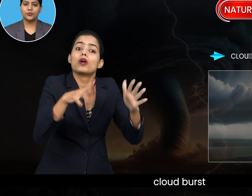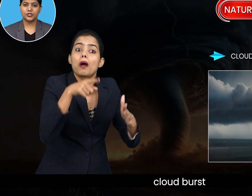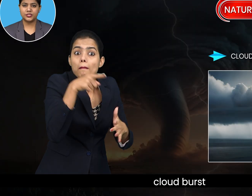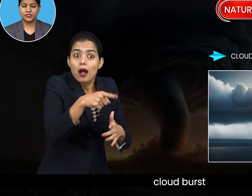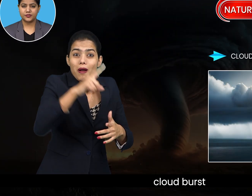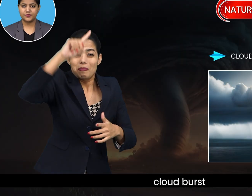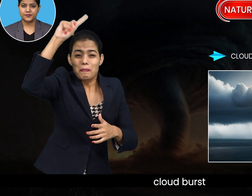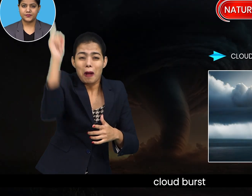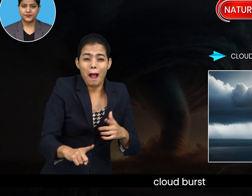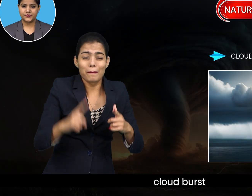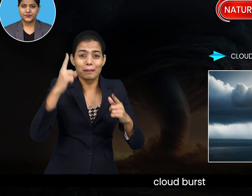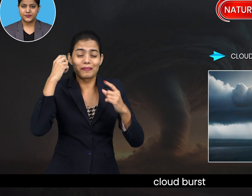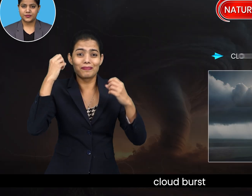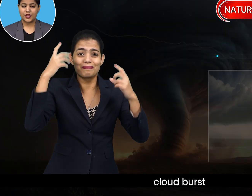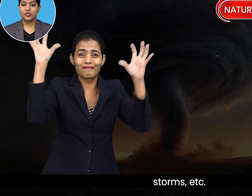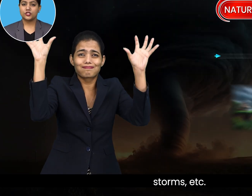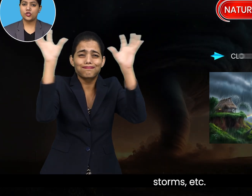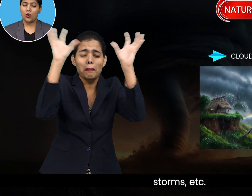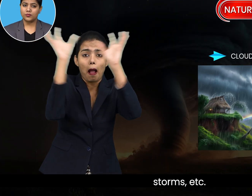cloudburst,